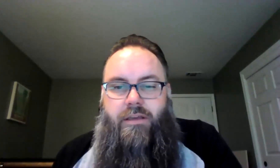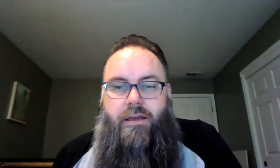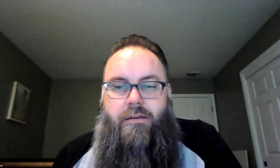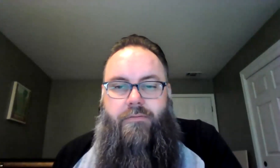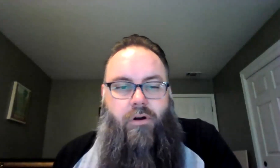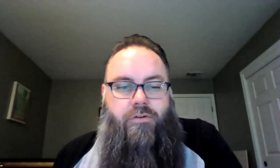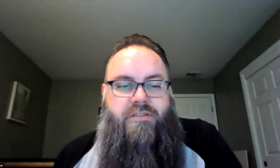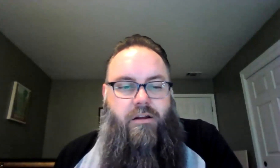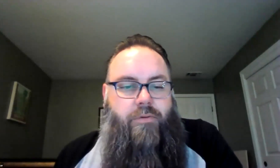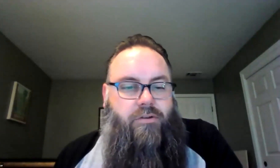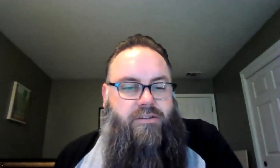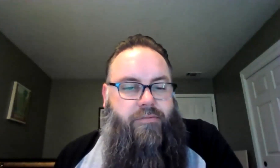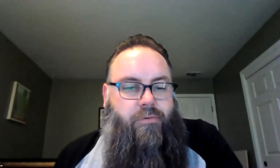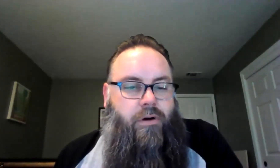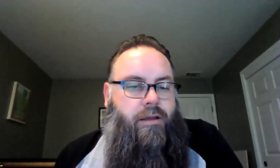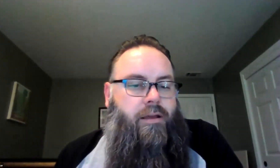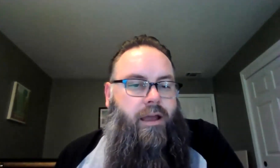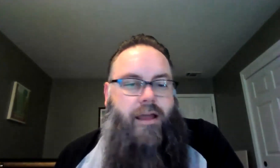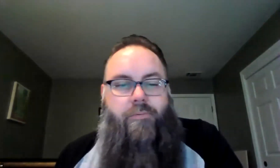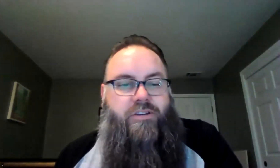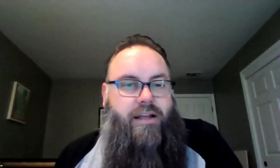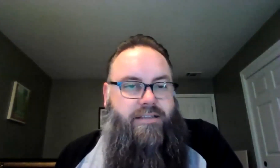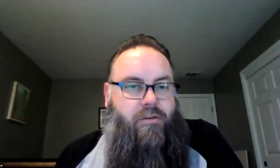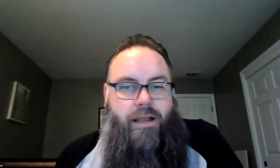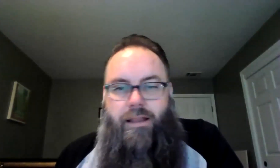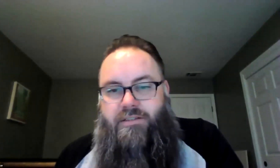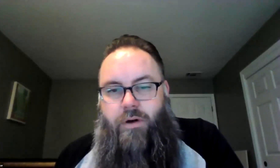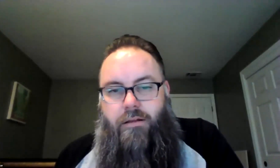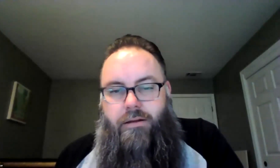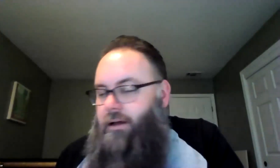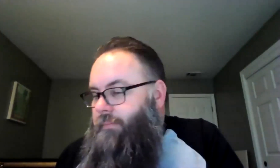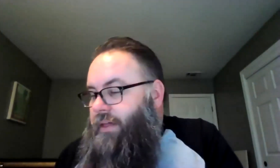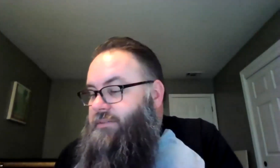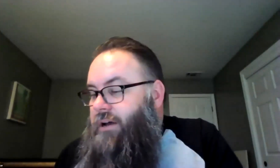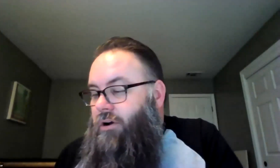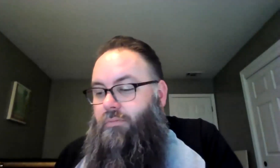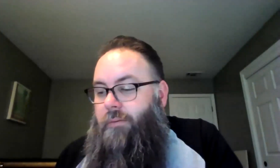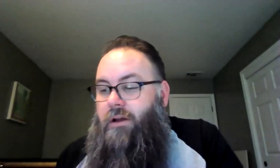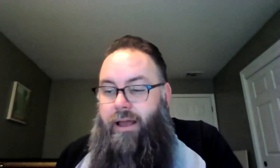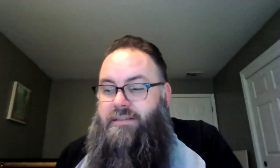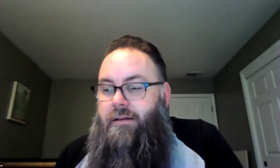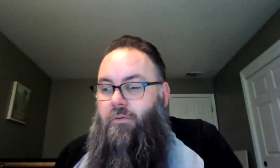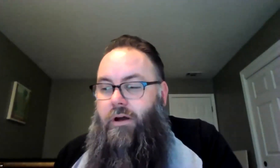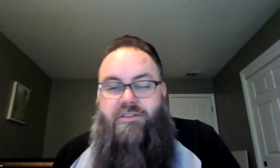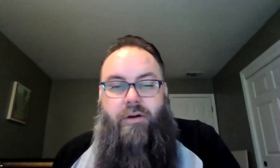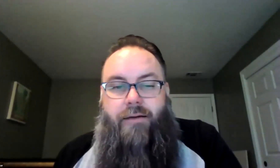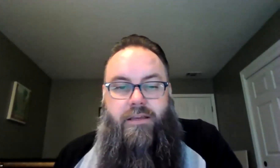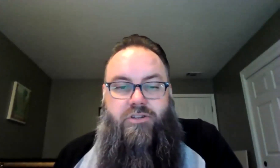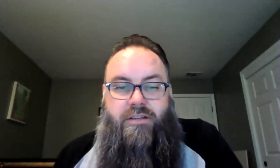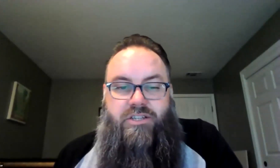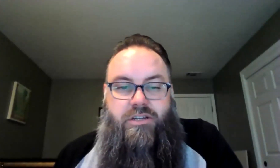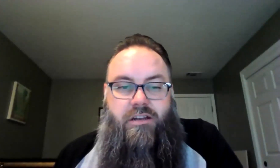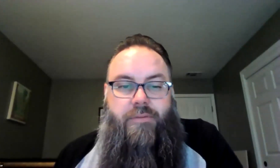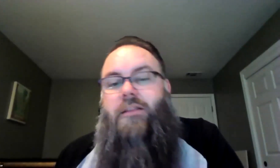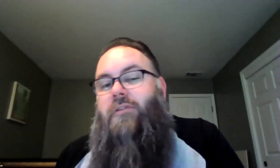to the end of our newsletter when it goes out to everyone, and it'll be translated widely as well. And that's about our employment grant. We also have